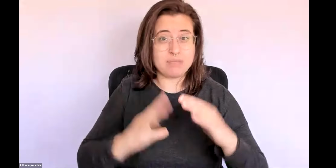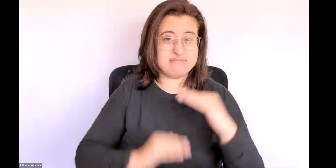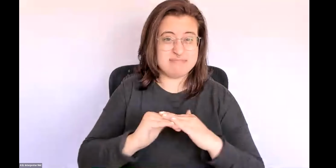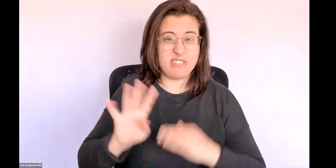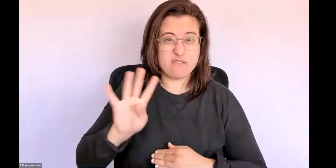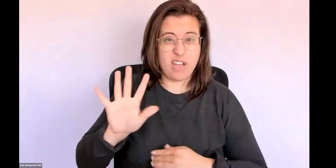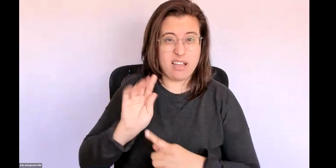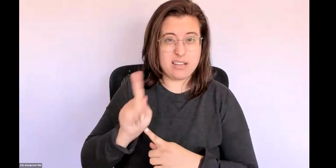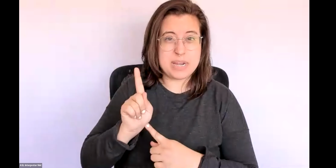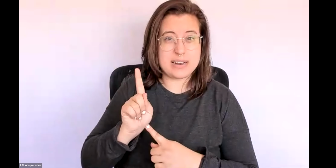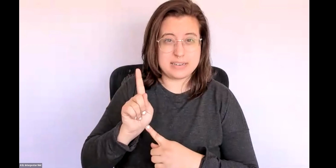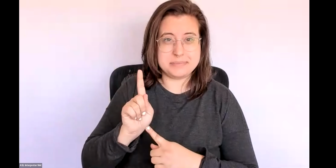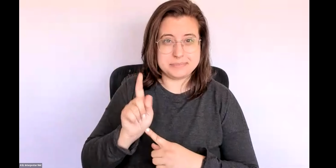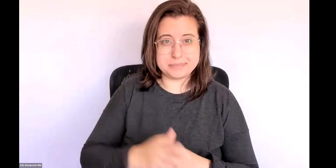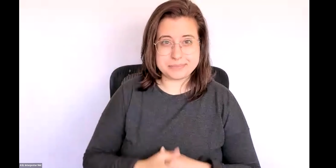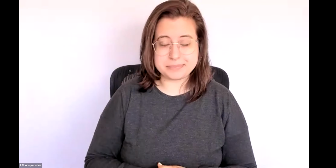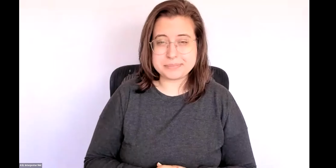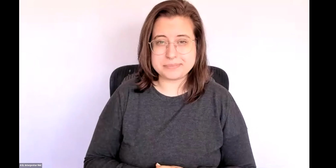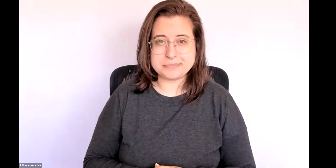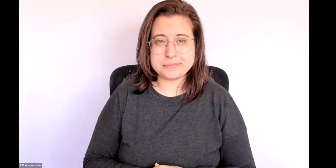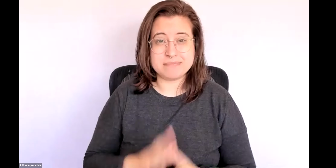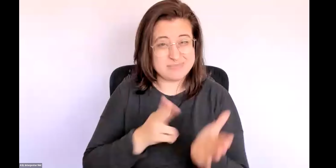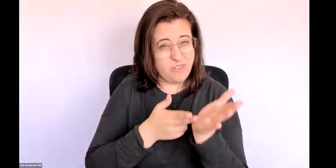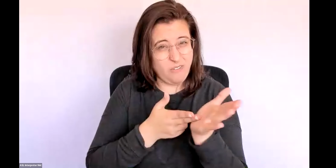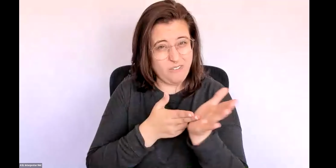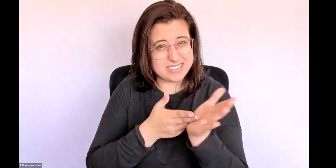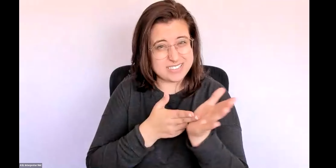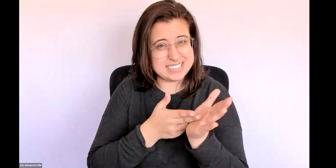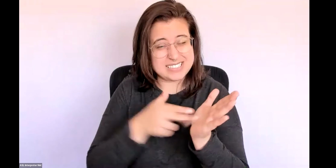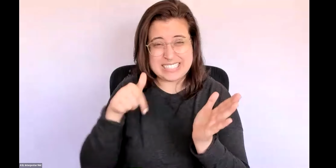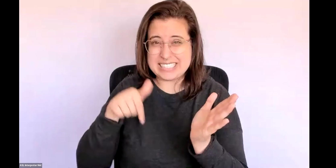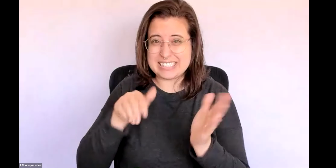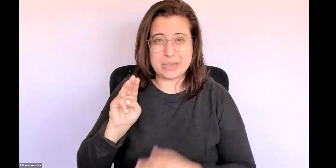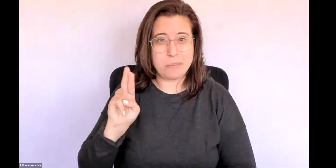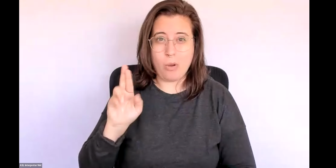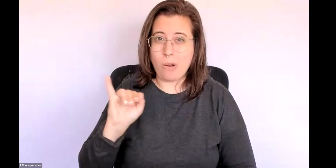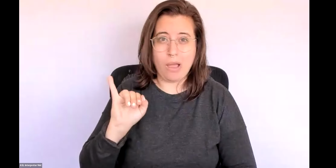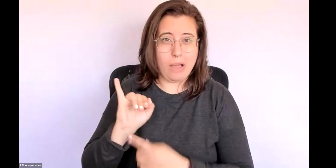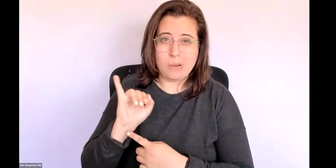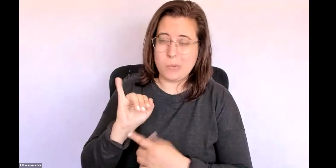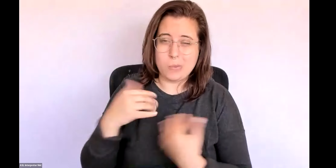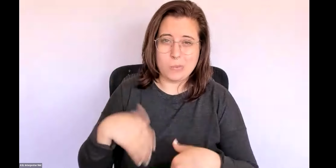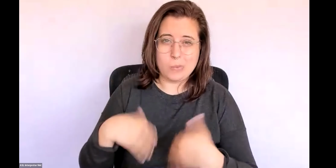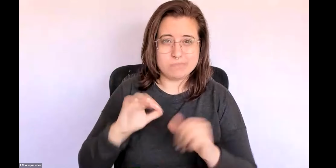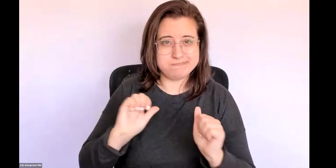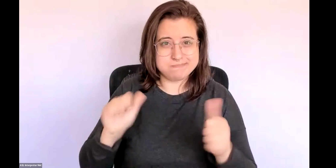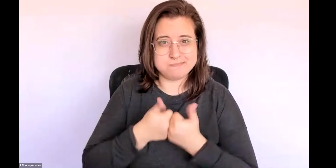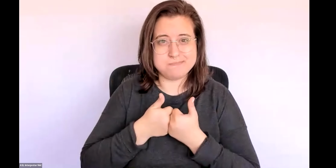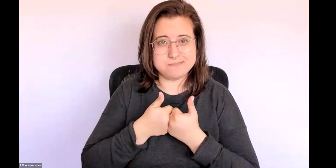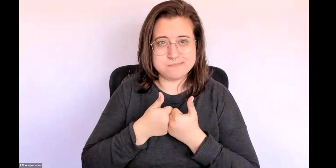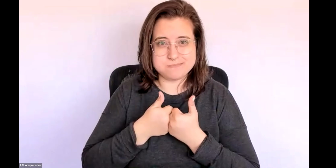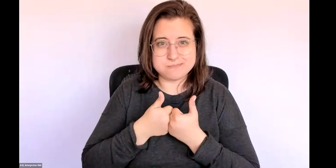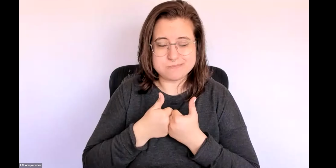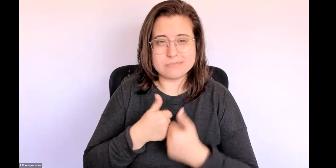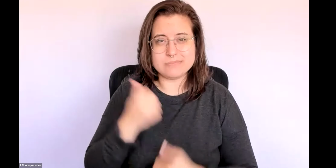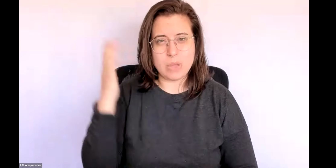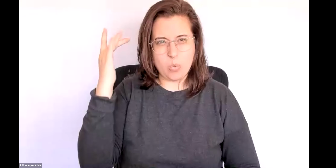I find this the most difficult of the breast imaging studies because you are in a